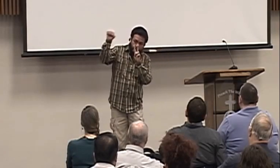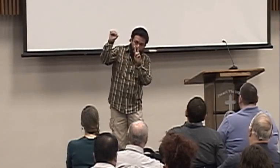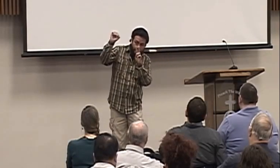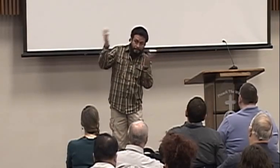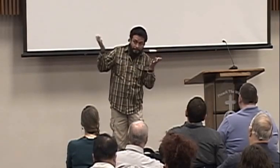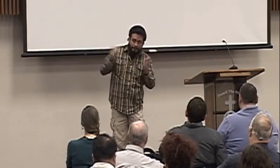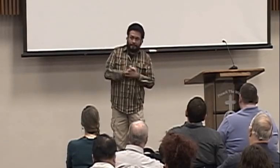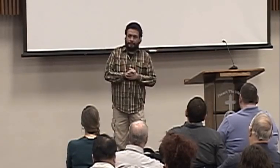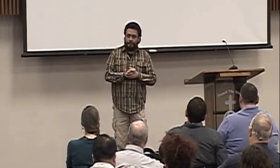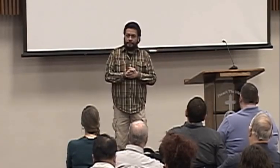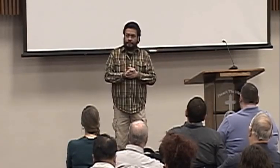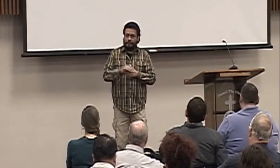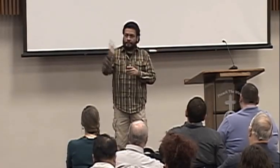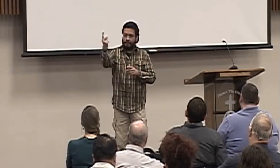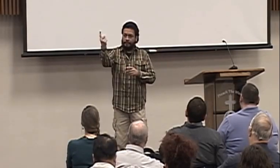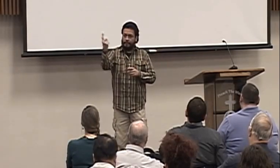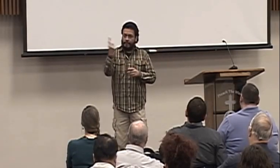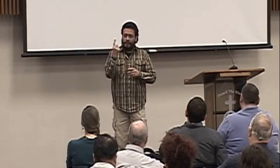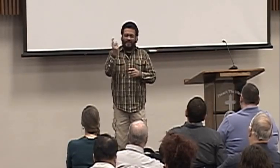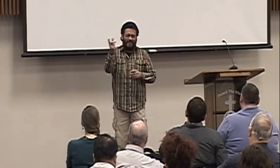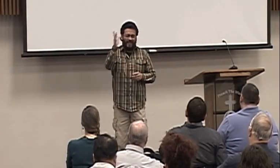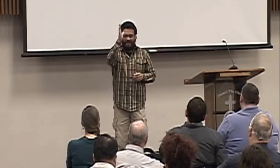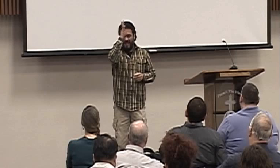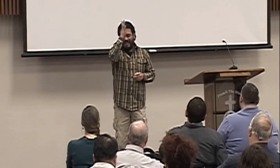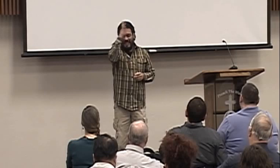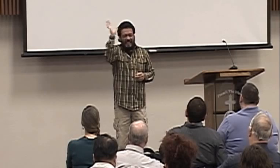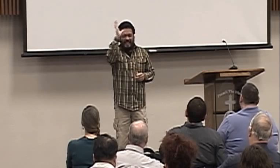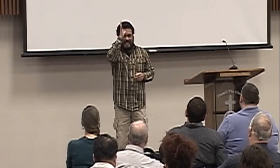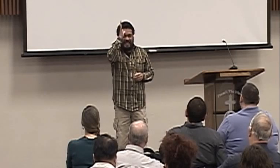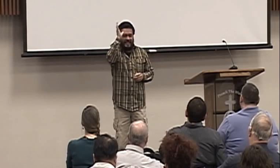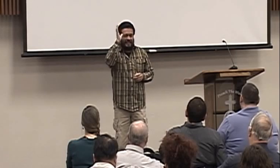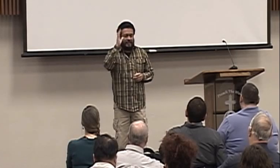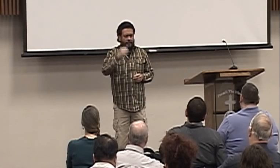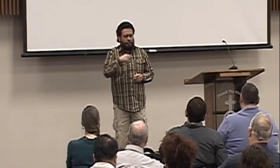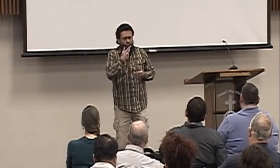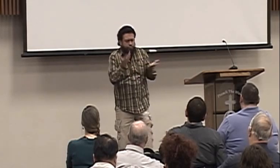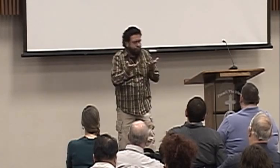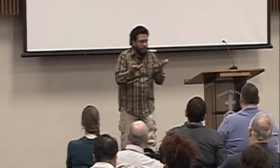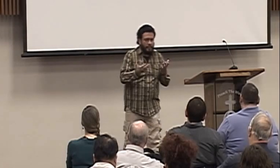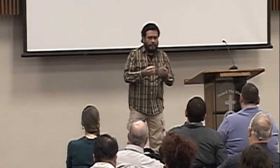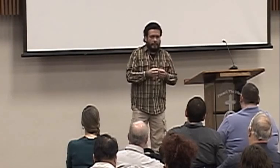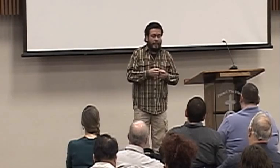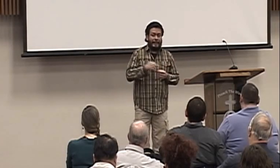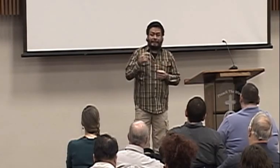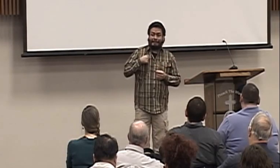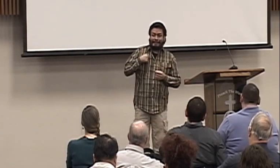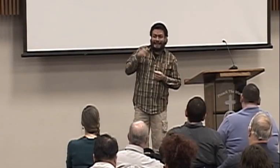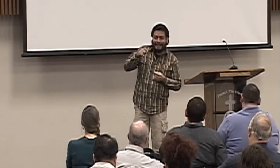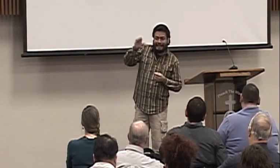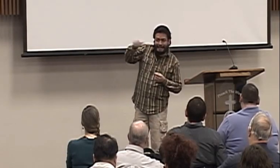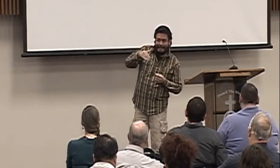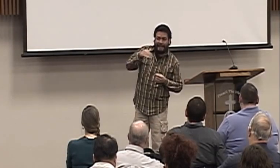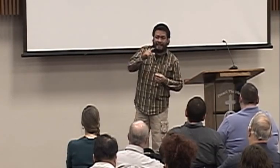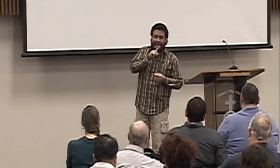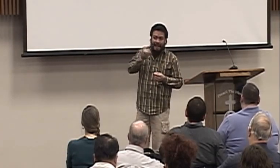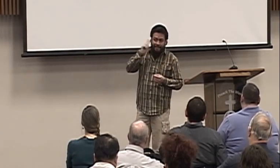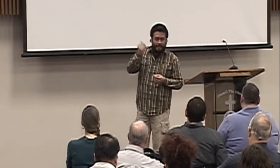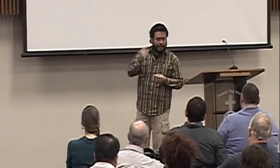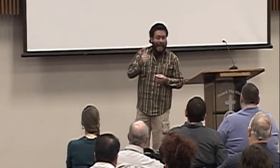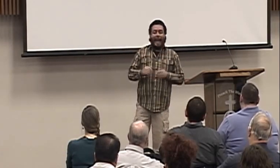house, knocked on their door, and here he came. It was the father. He's like, who are you? What do you want? He said, I'm